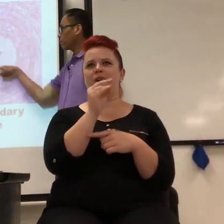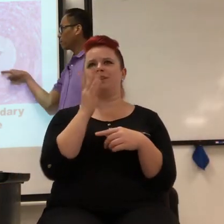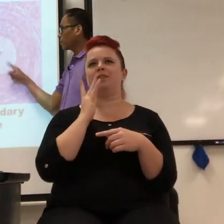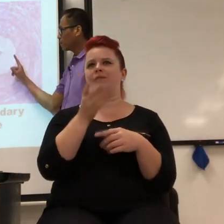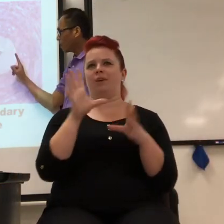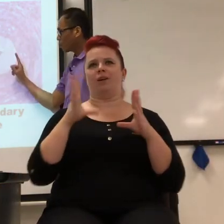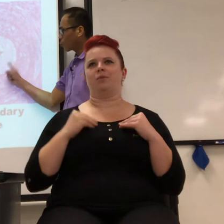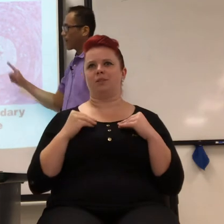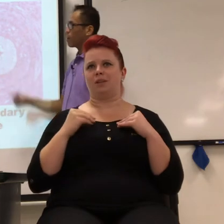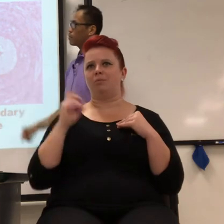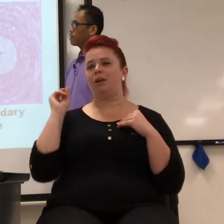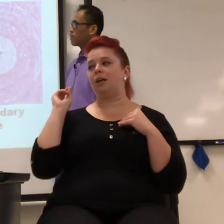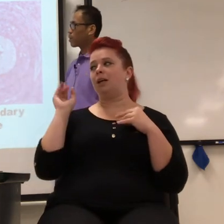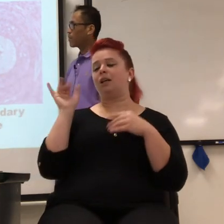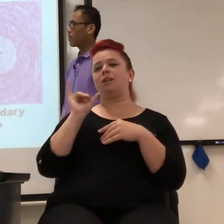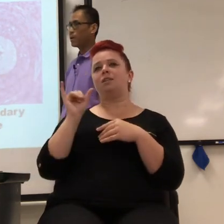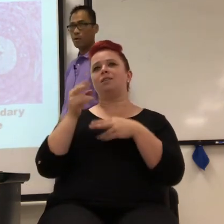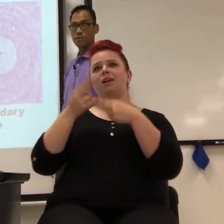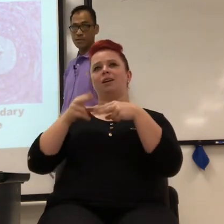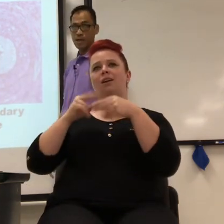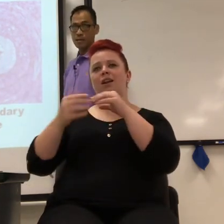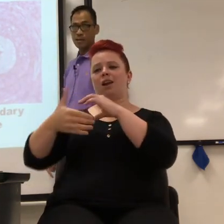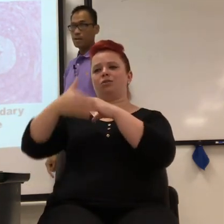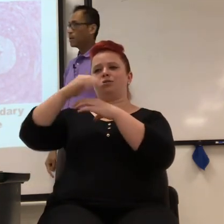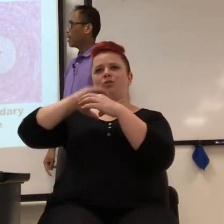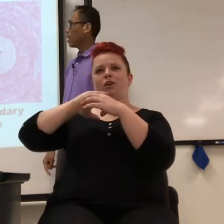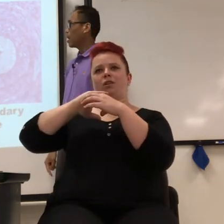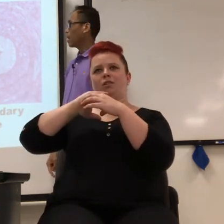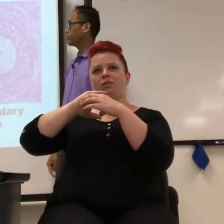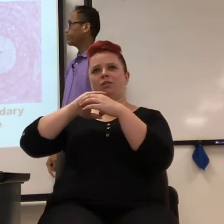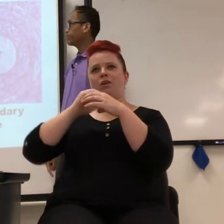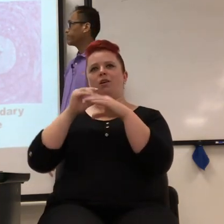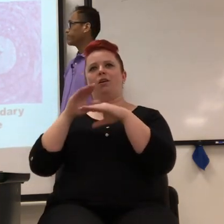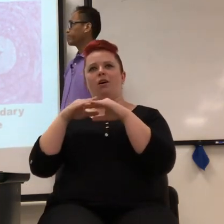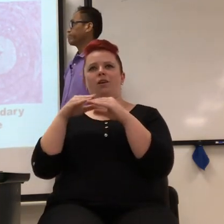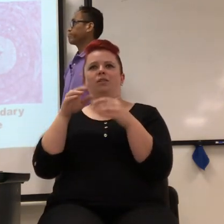eggshell around the primary oocyte.